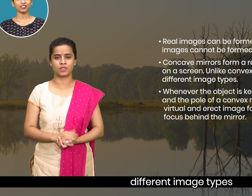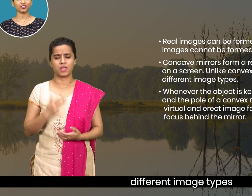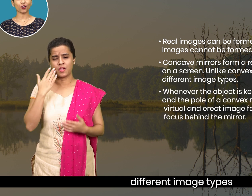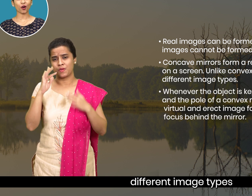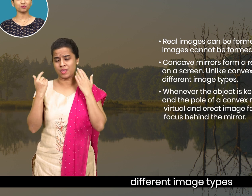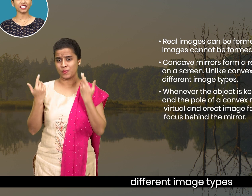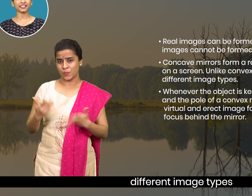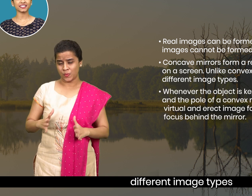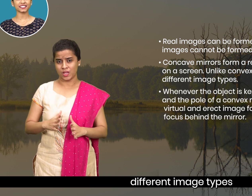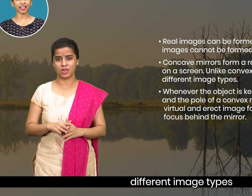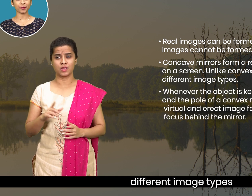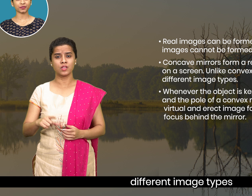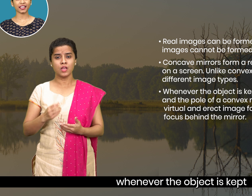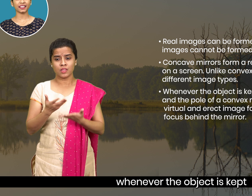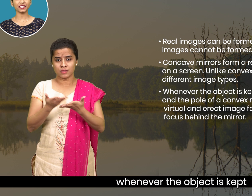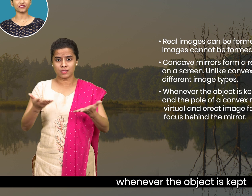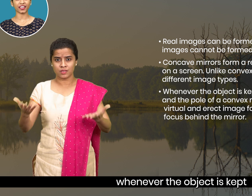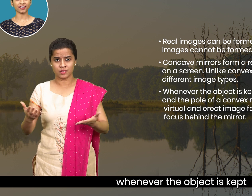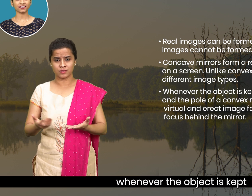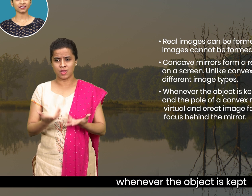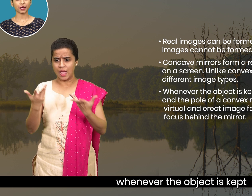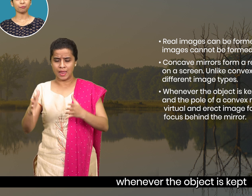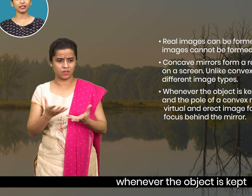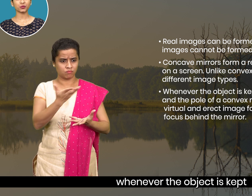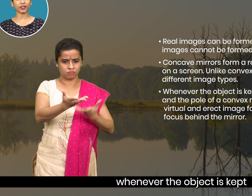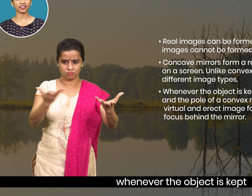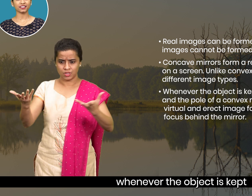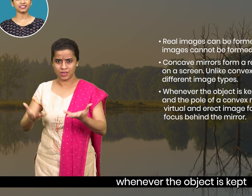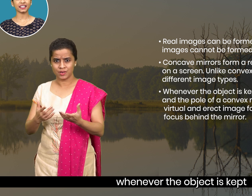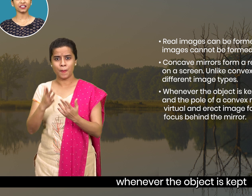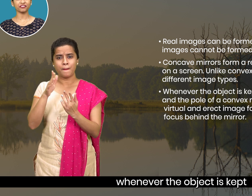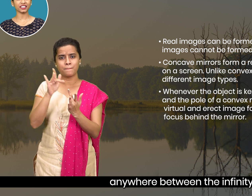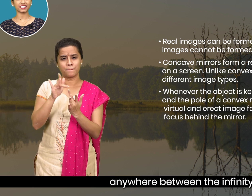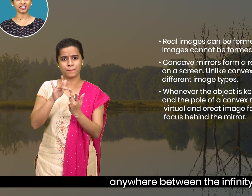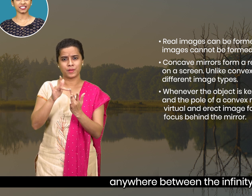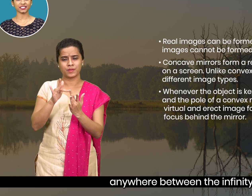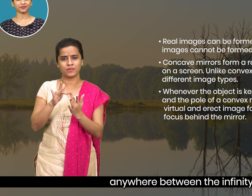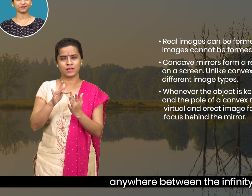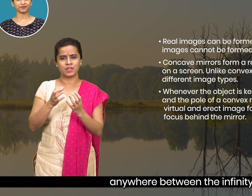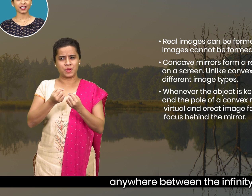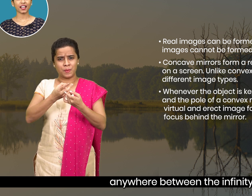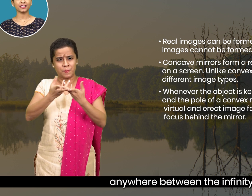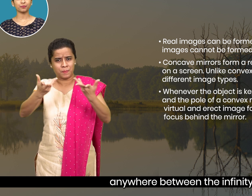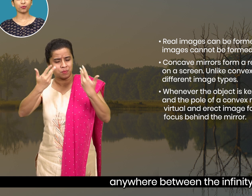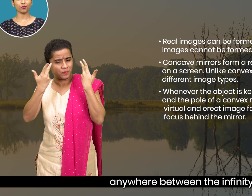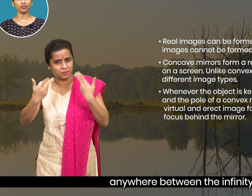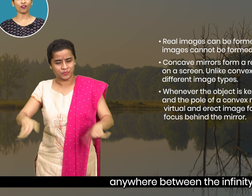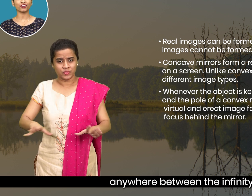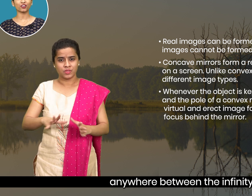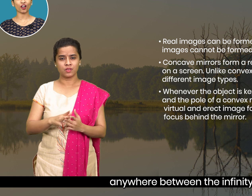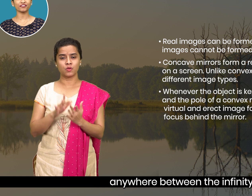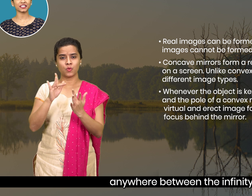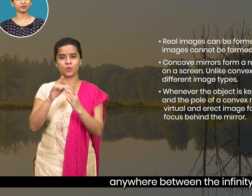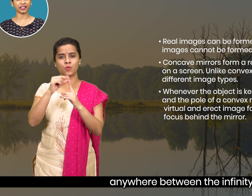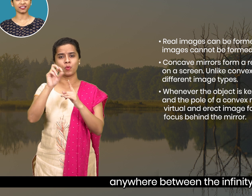Whenever the object is kept anywhere between the infinity and the pole of